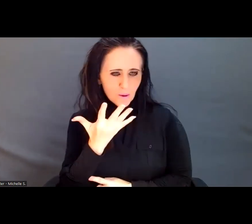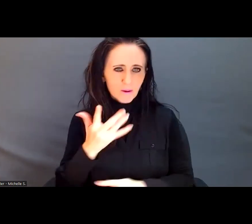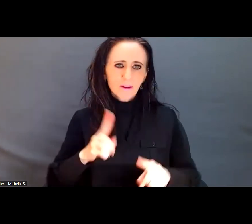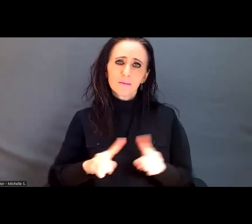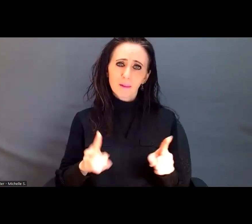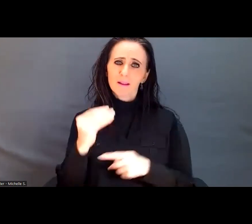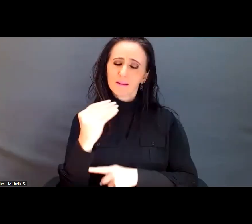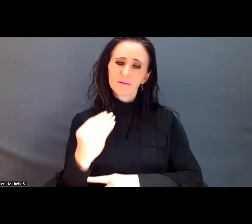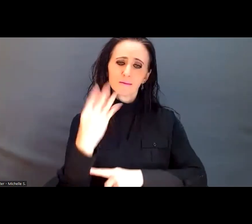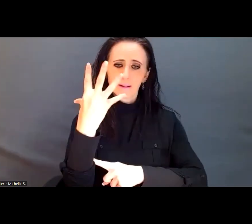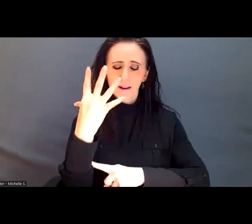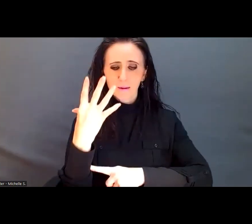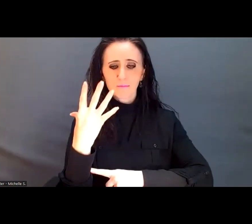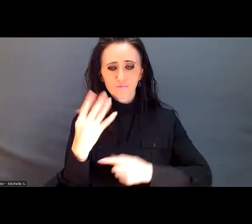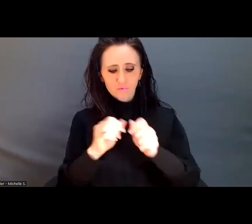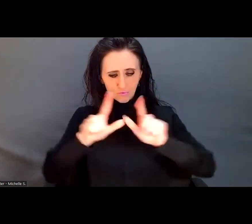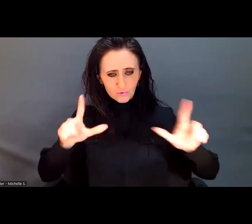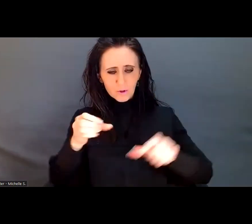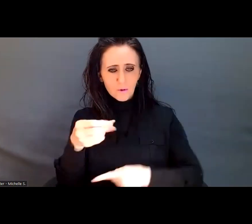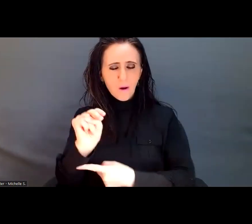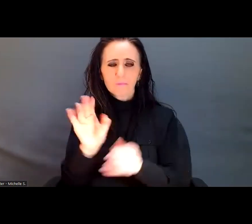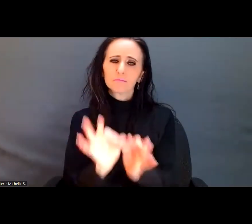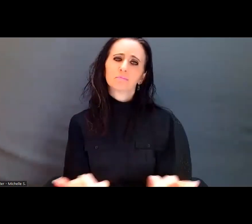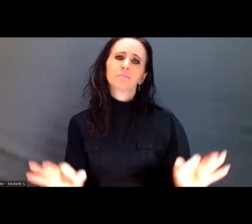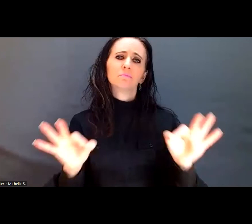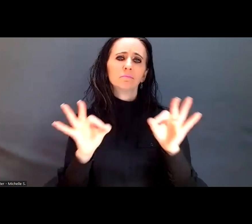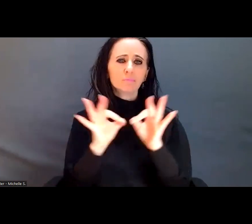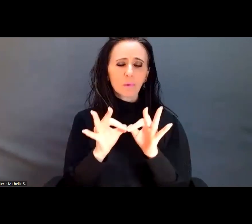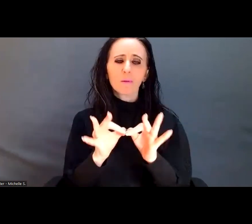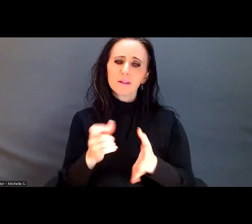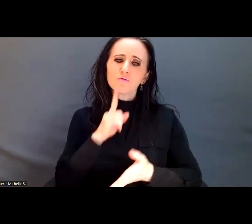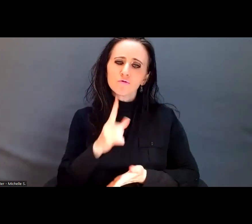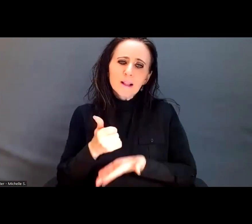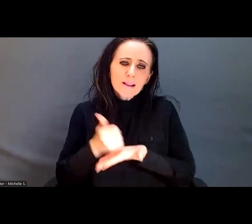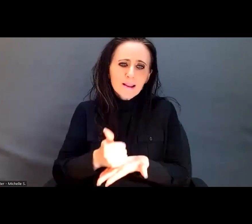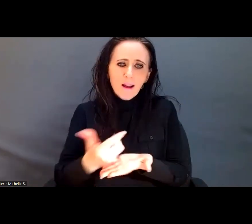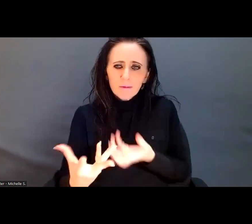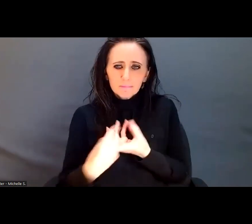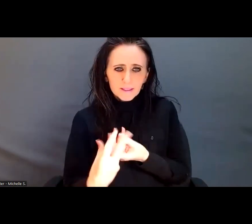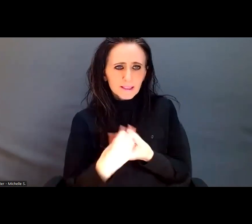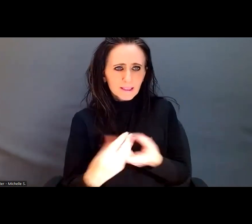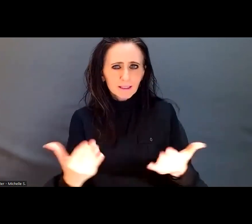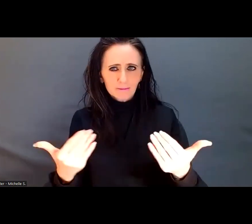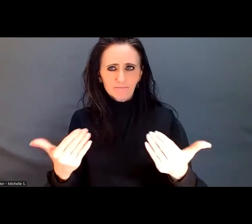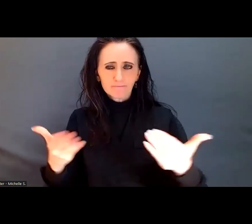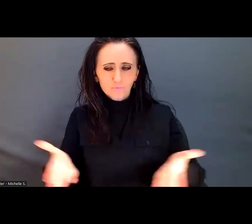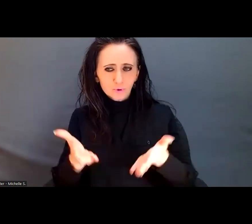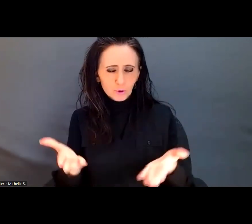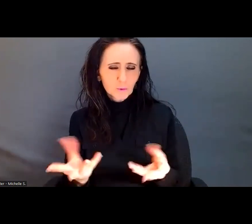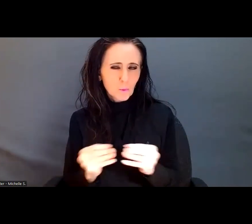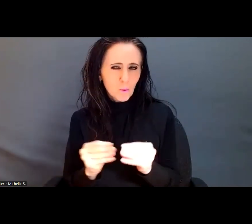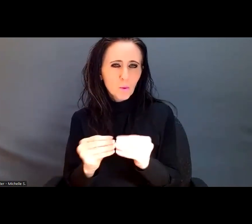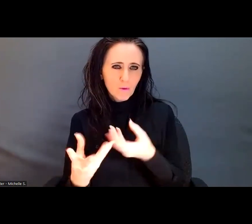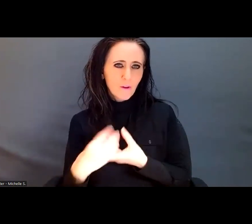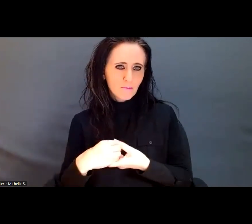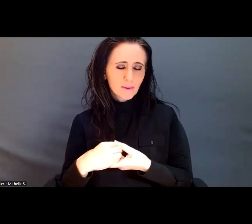forward. All the other tools I've just mentioned, and there's more, I'd be happy to share with you another time, because we